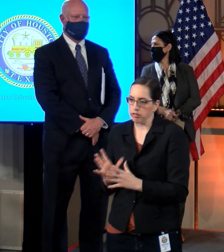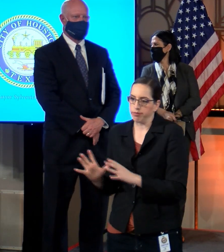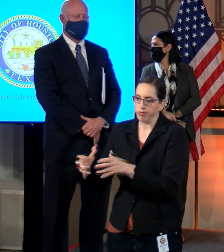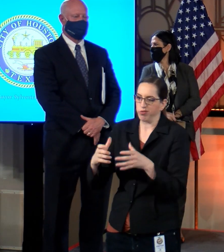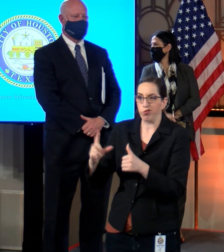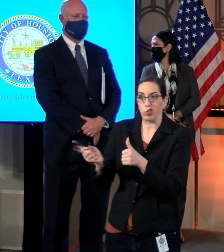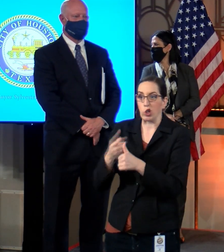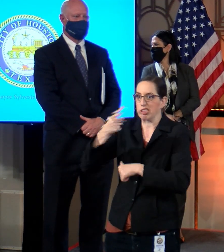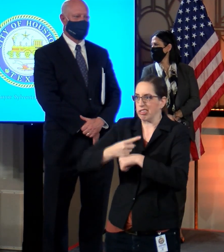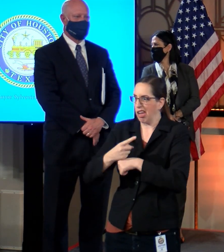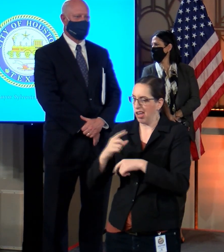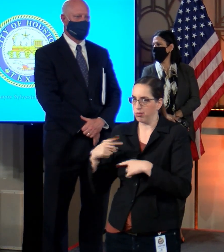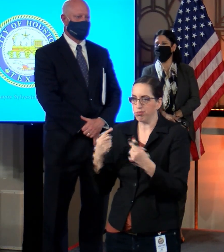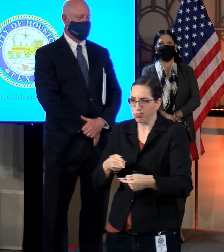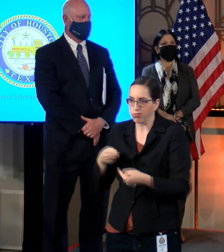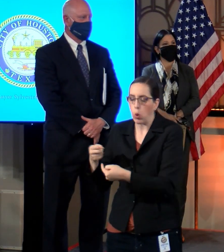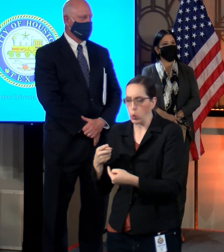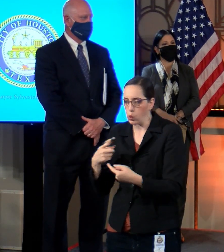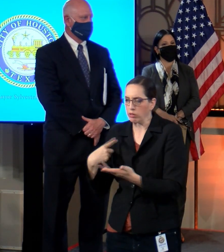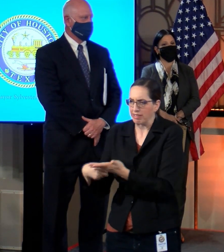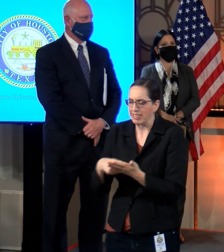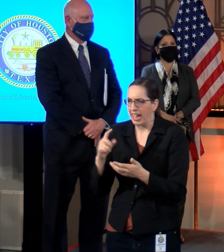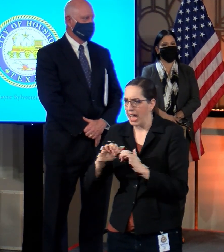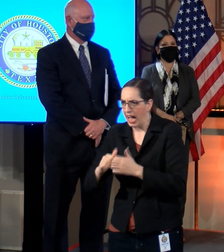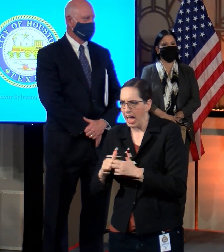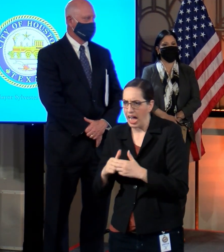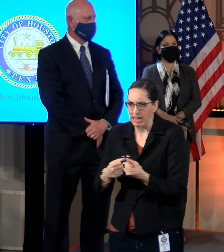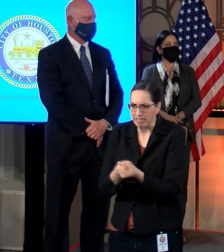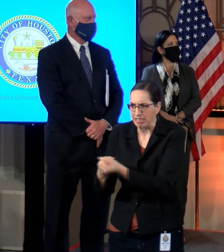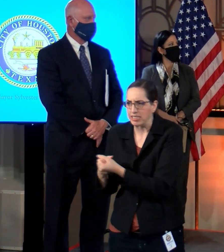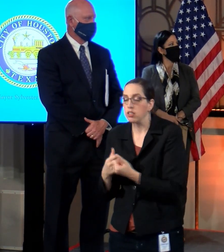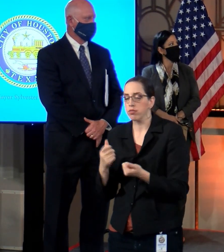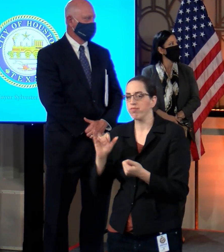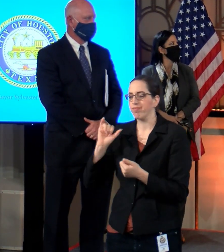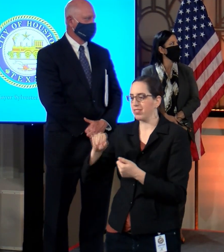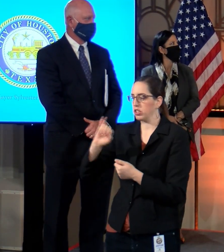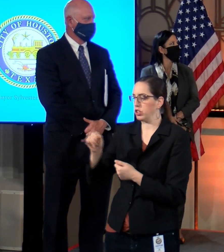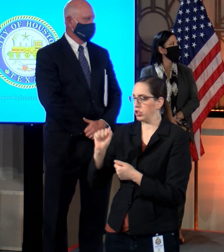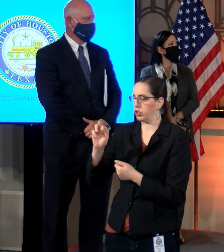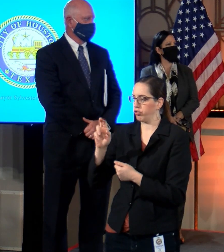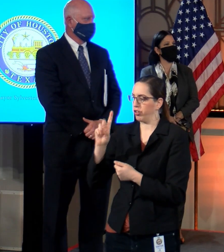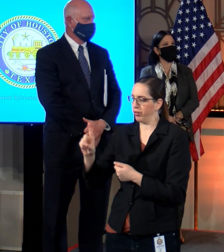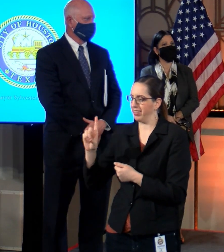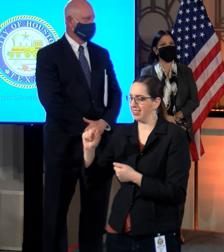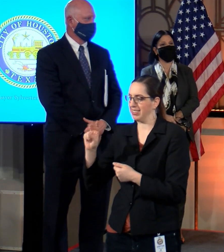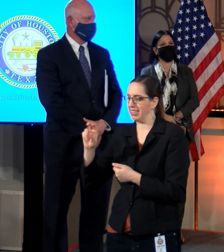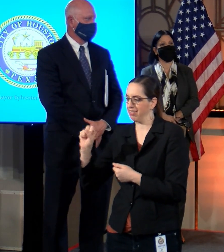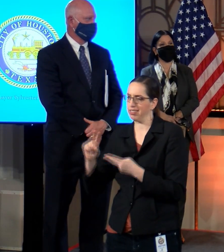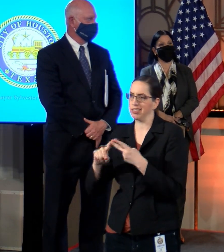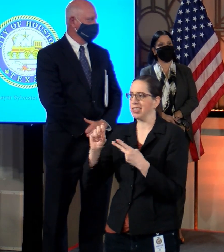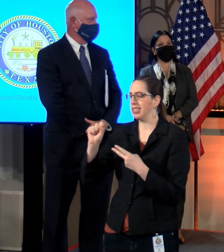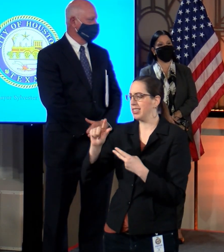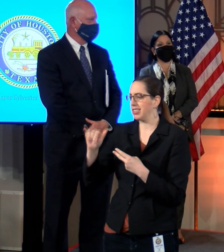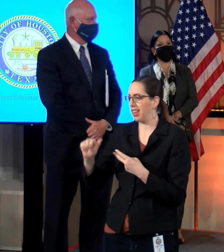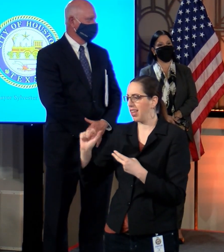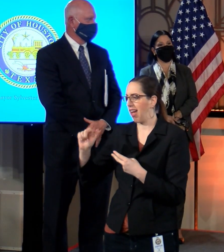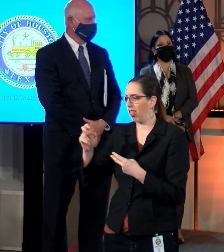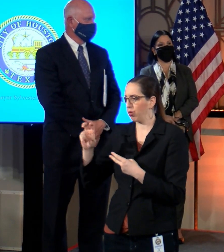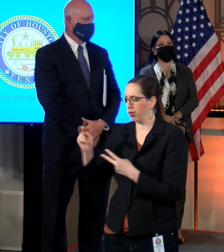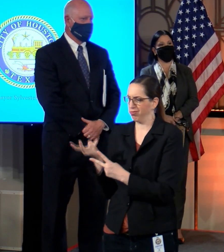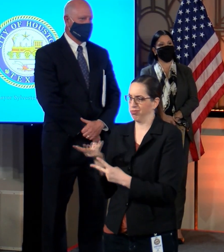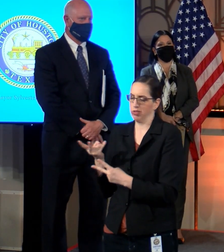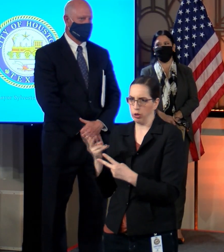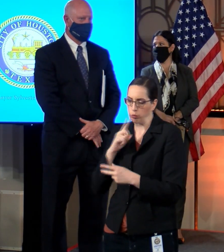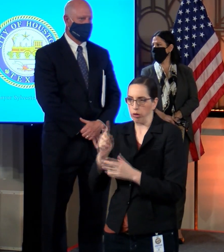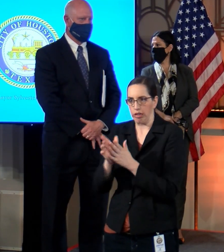from day one. And so to Jerry Davis, Councilmember Jerry Davis, Sally Alcorn, been instrumental